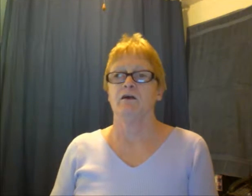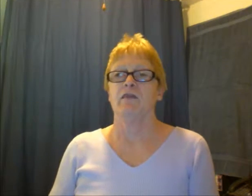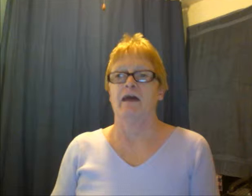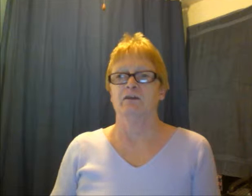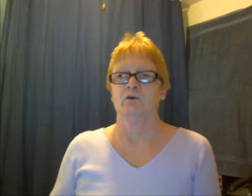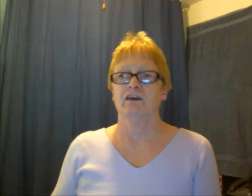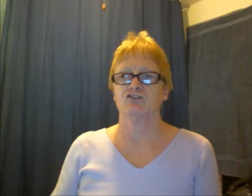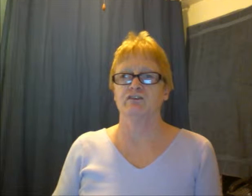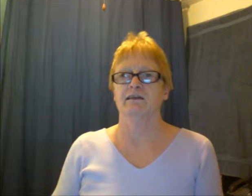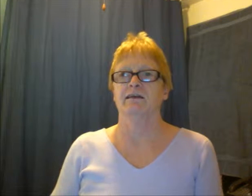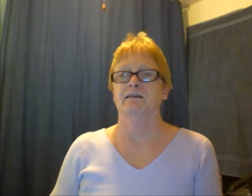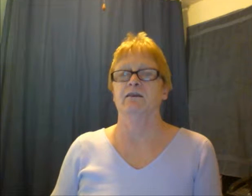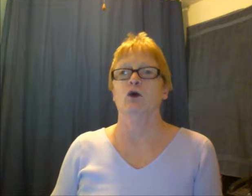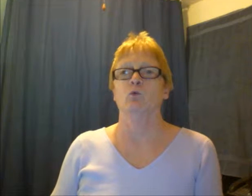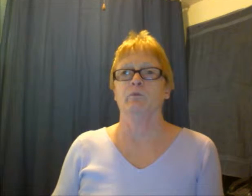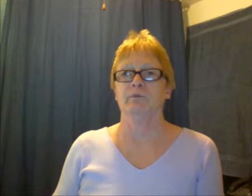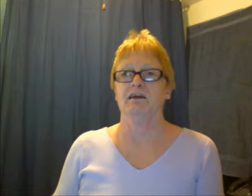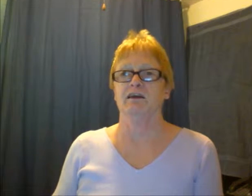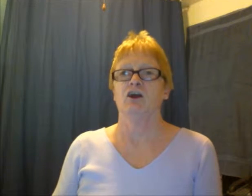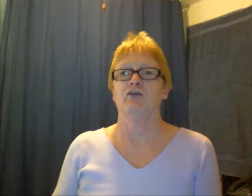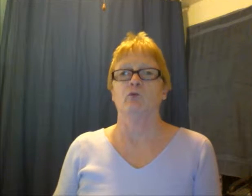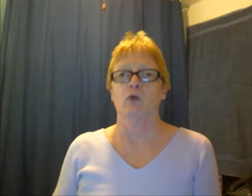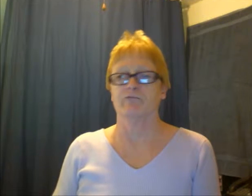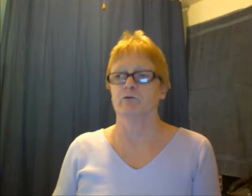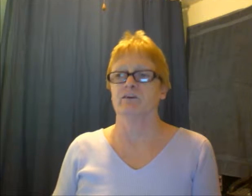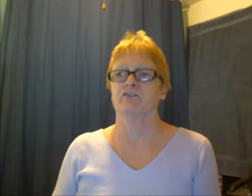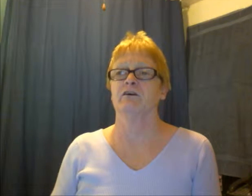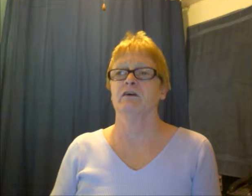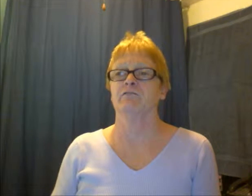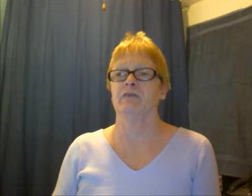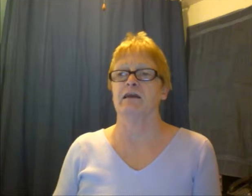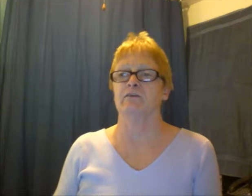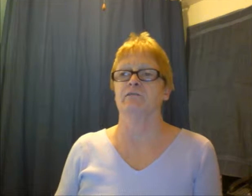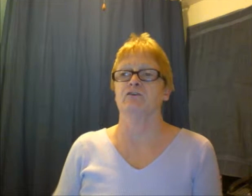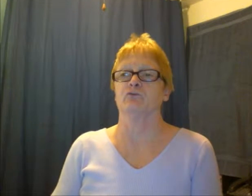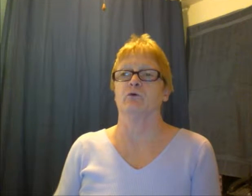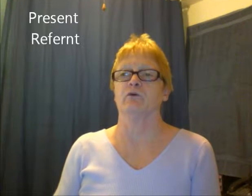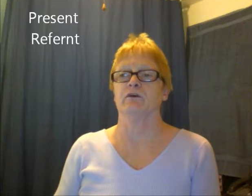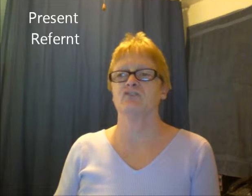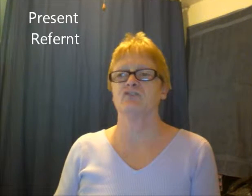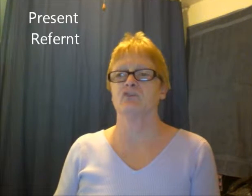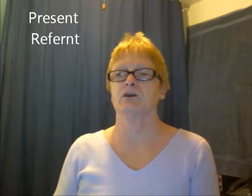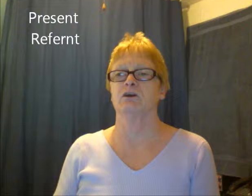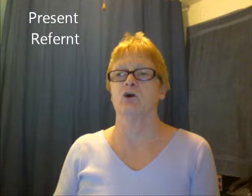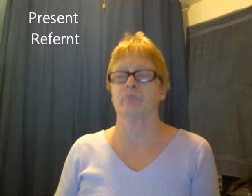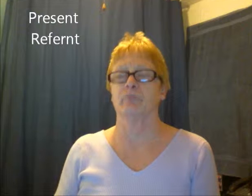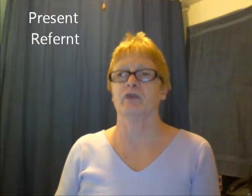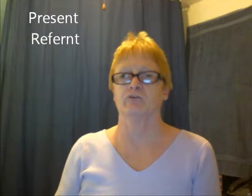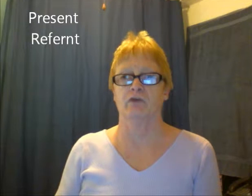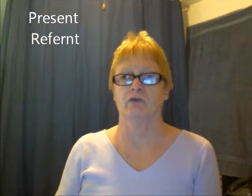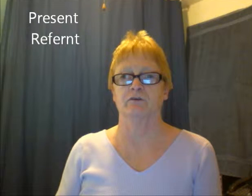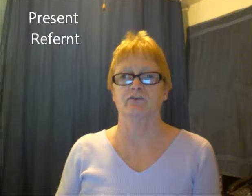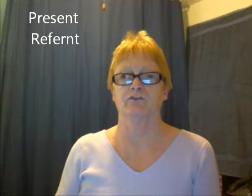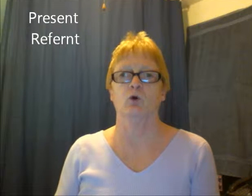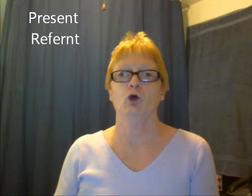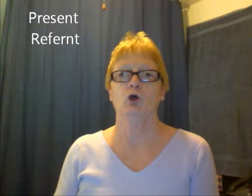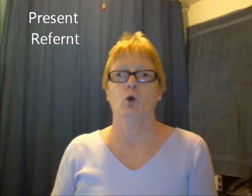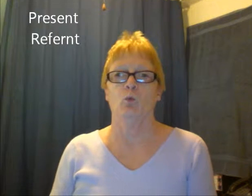that location then would be the referent for that individual. And that's generally called a present referent.